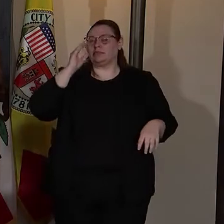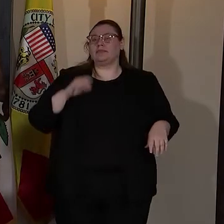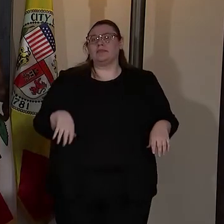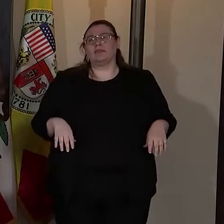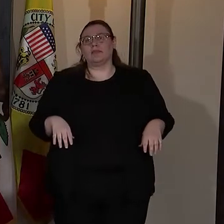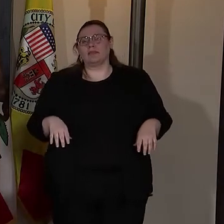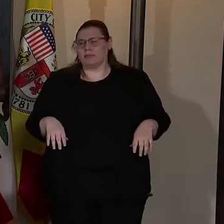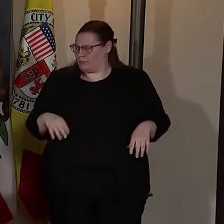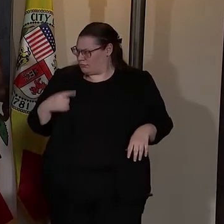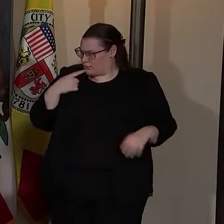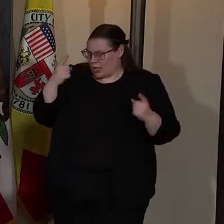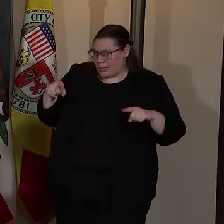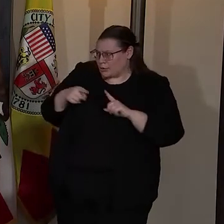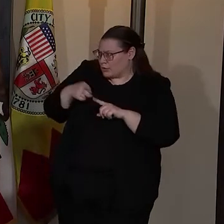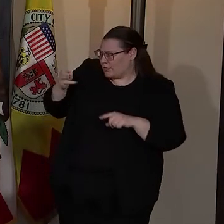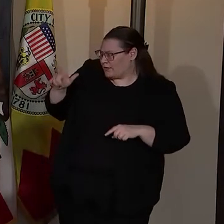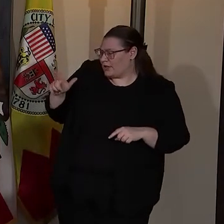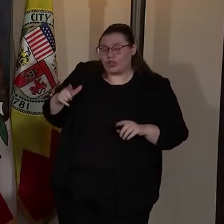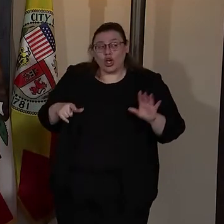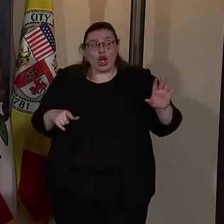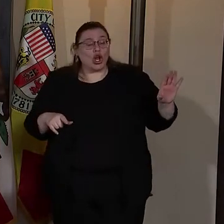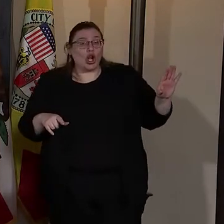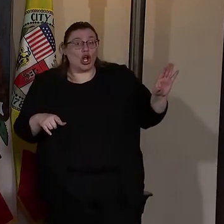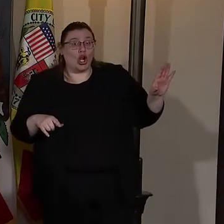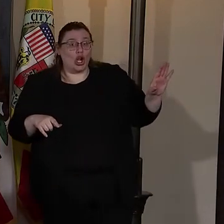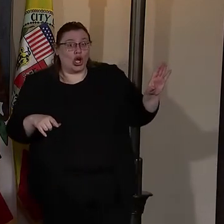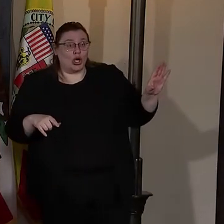I said, no, what happened to Phil? He said, no, no, no, no, no.